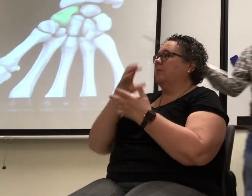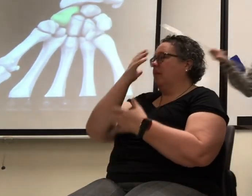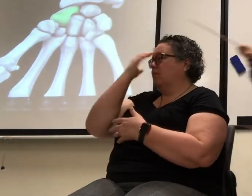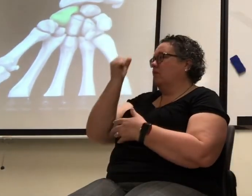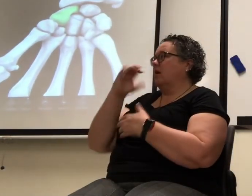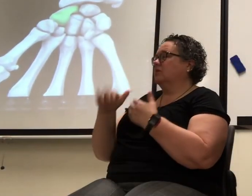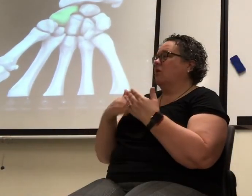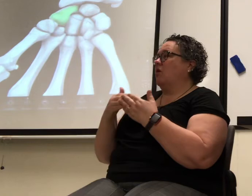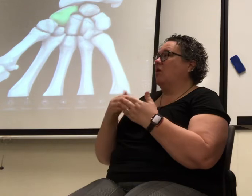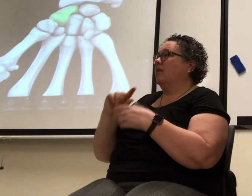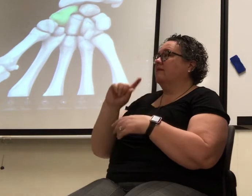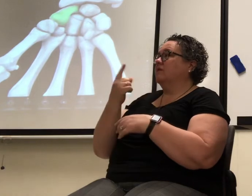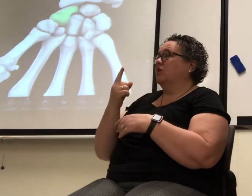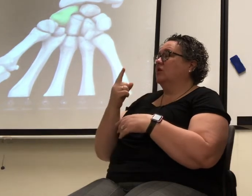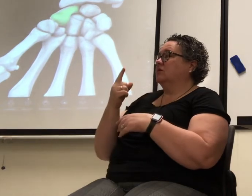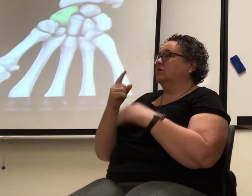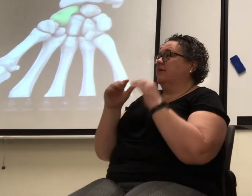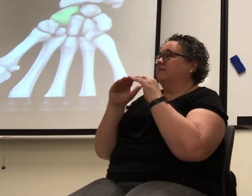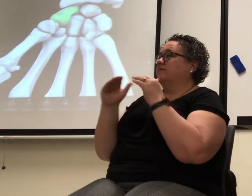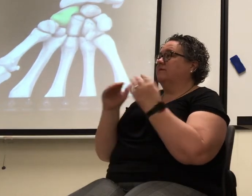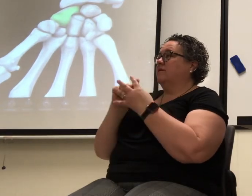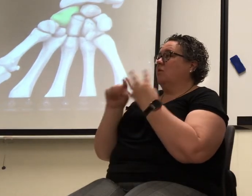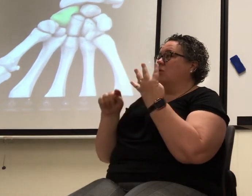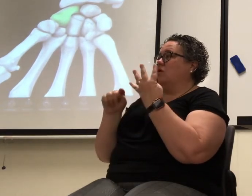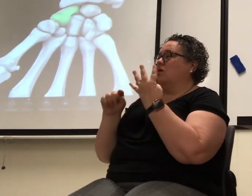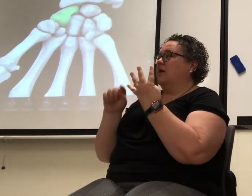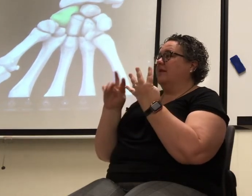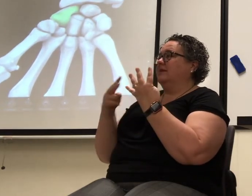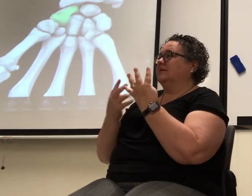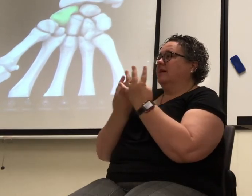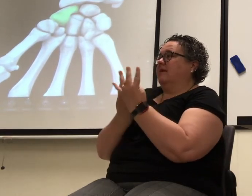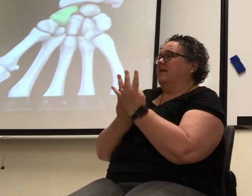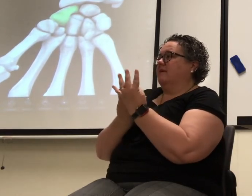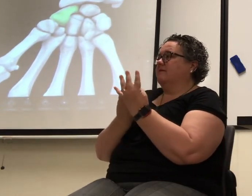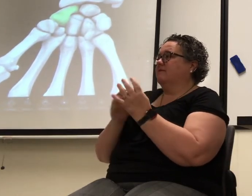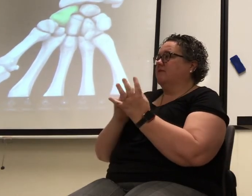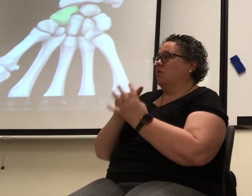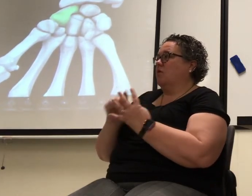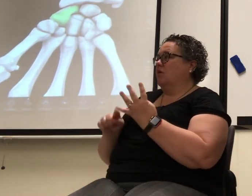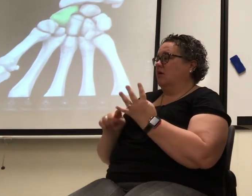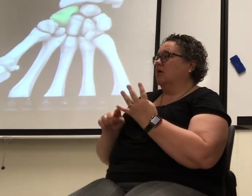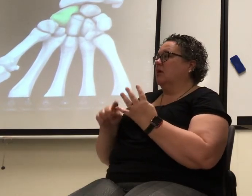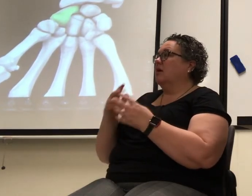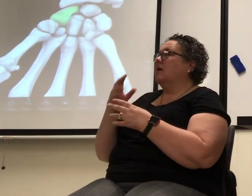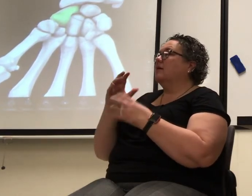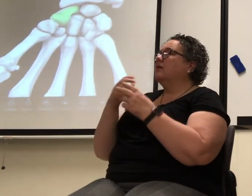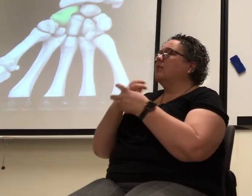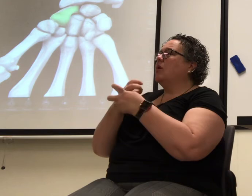of 4. The bones are named for kind of how they appear, but